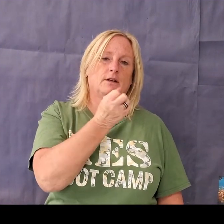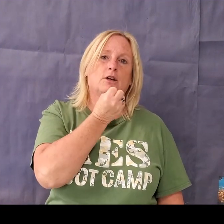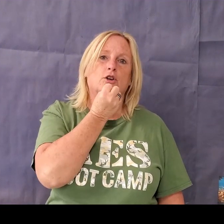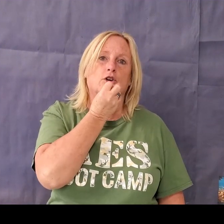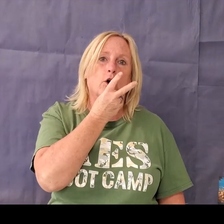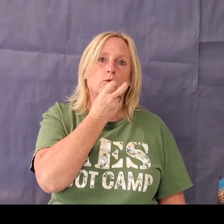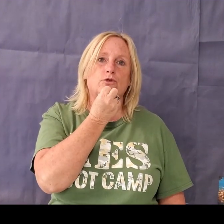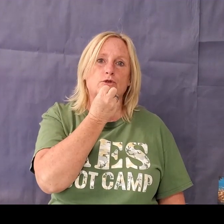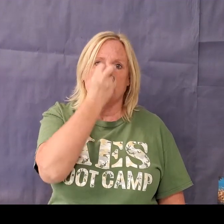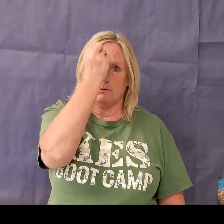Goat.